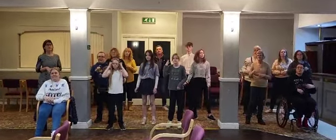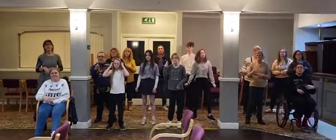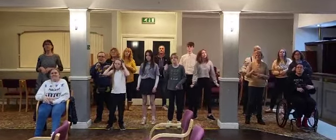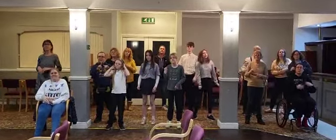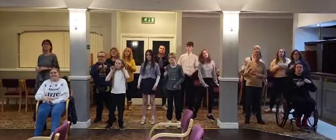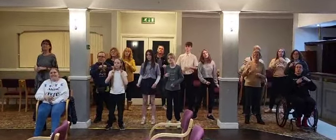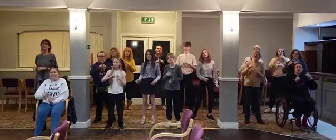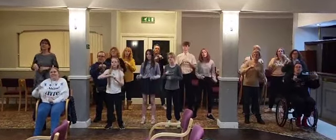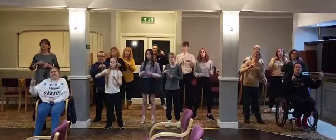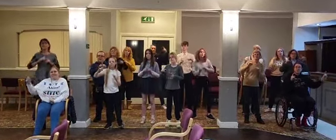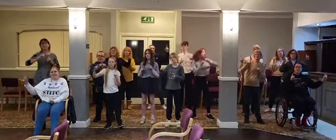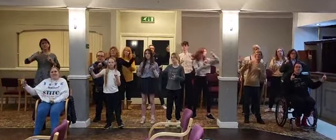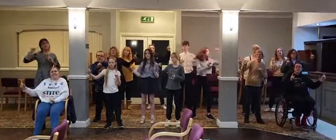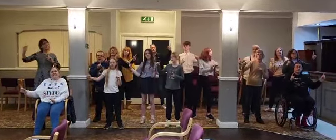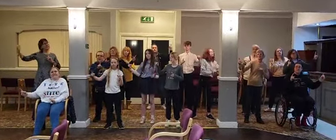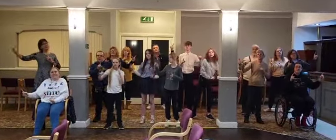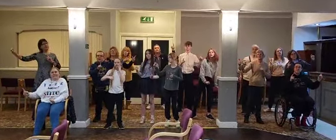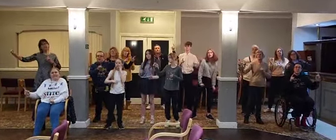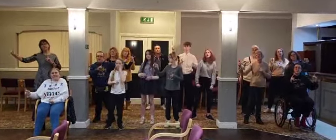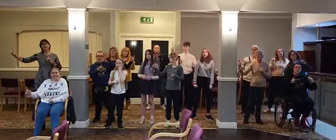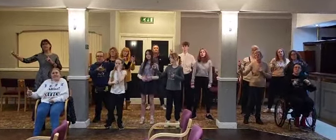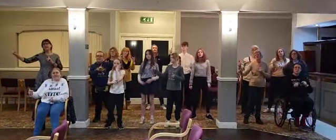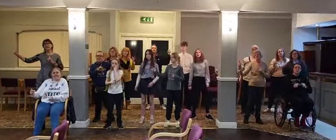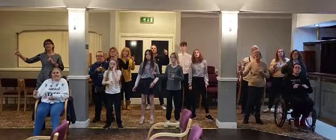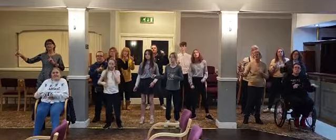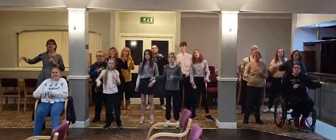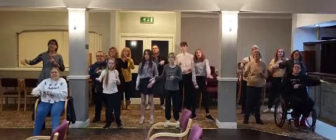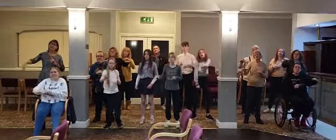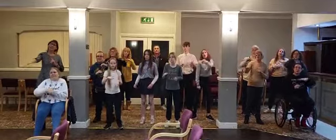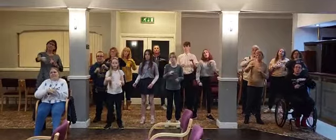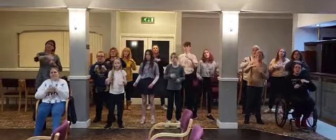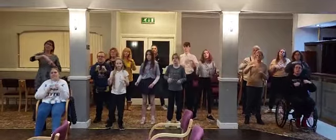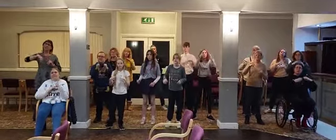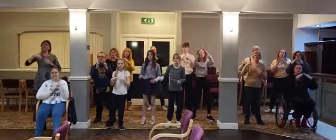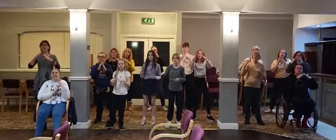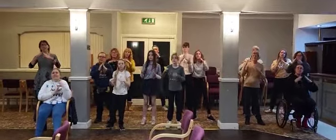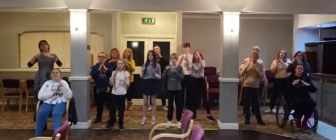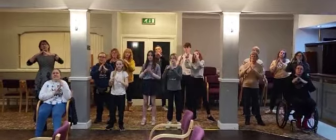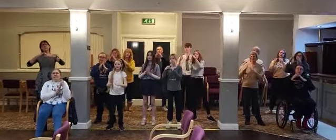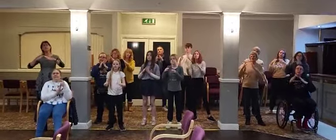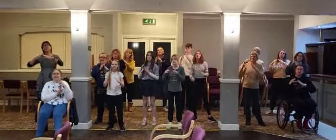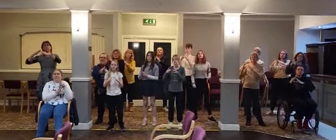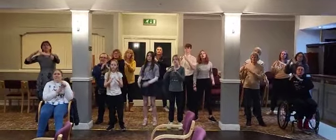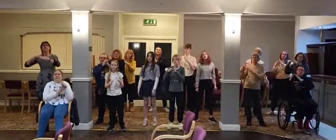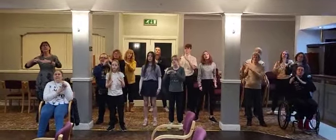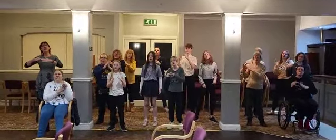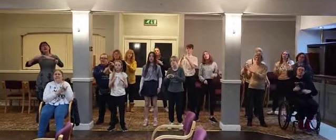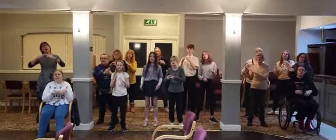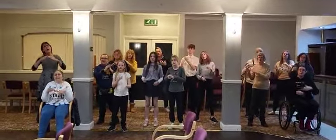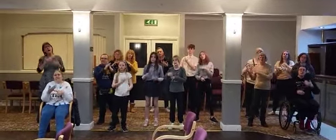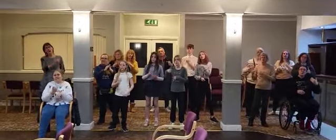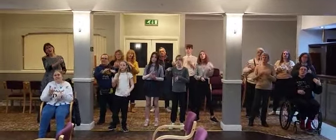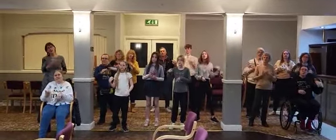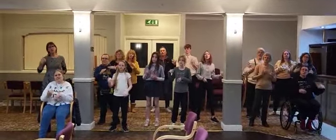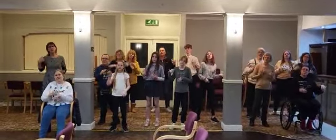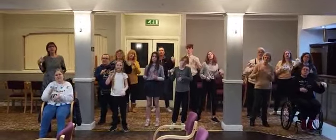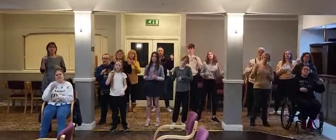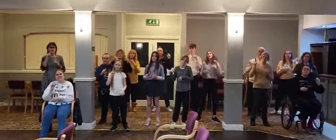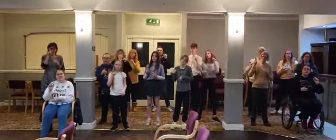From my distance, all these mountains are hard, just so